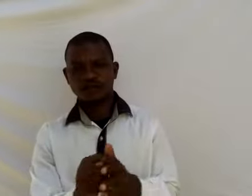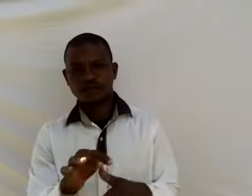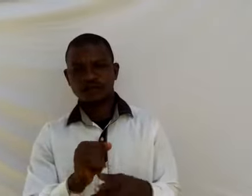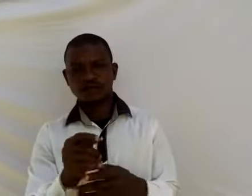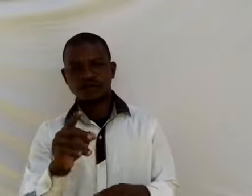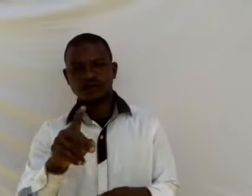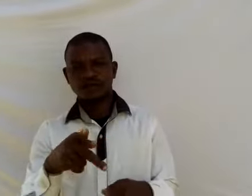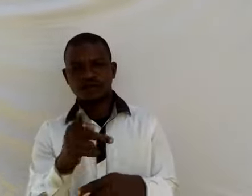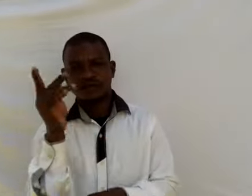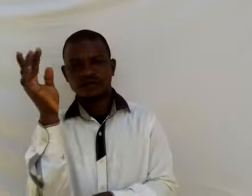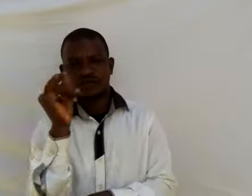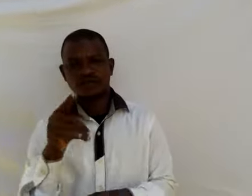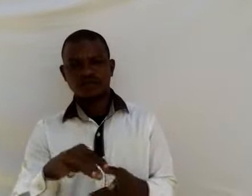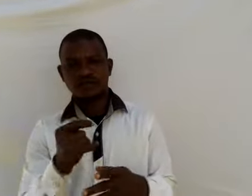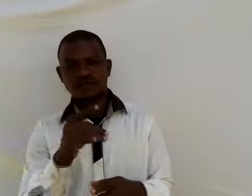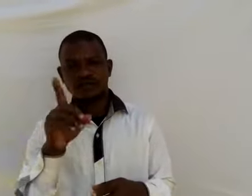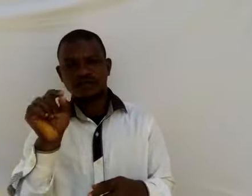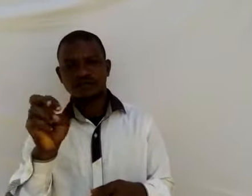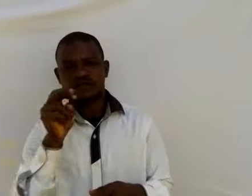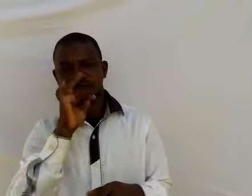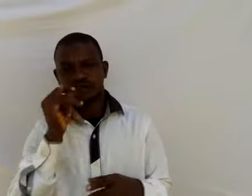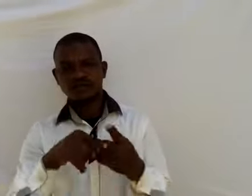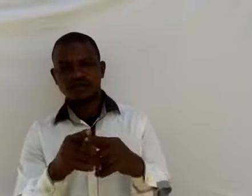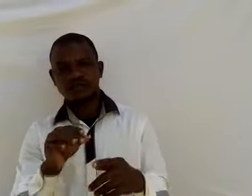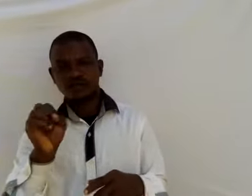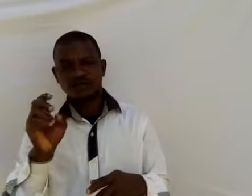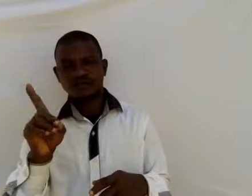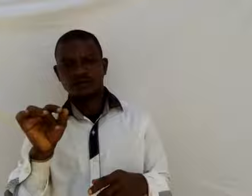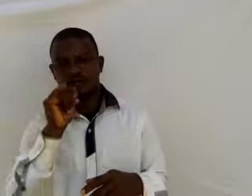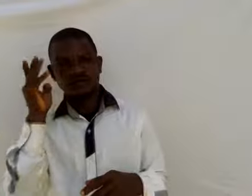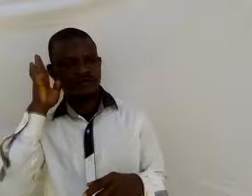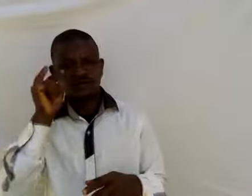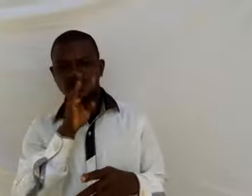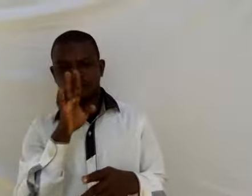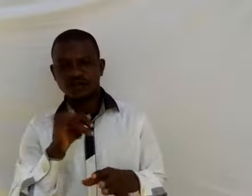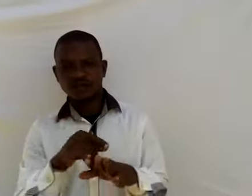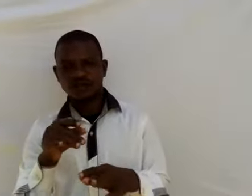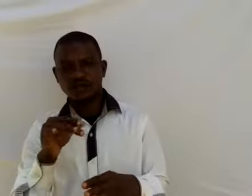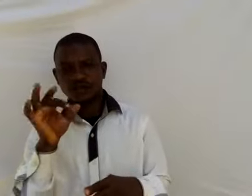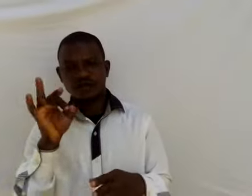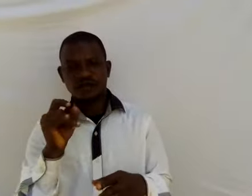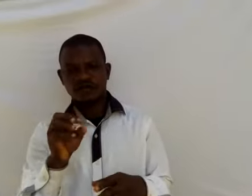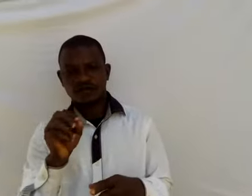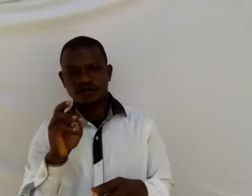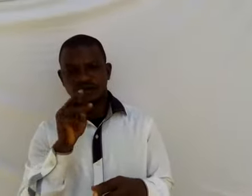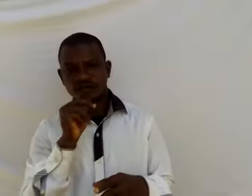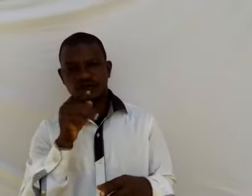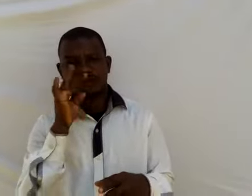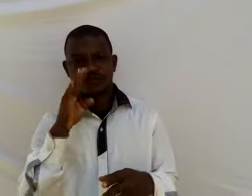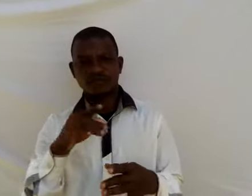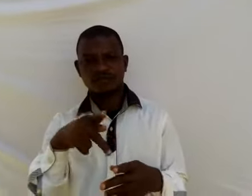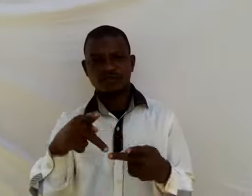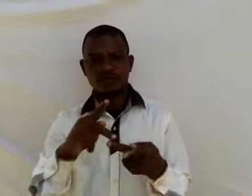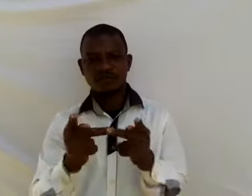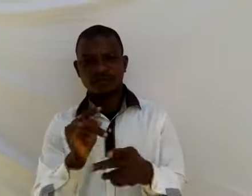the density of its duckweeds will be our formula population size all over